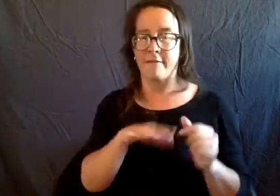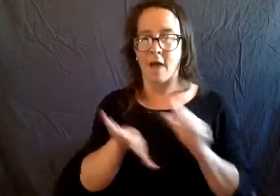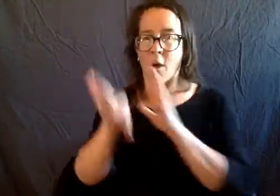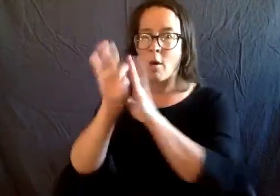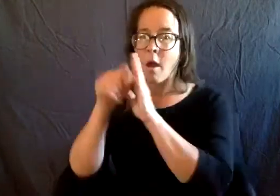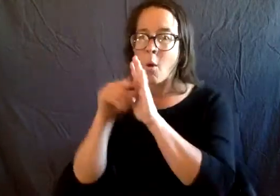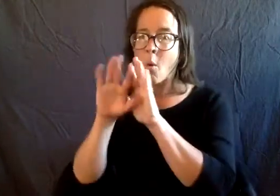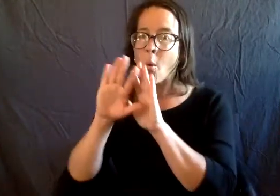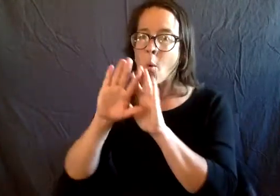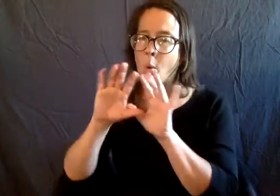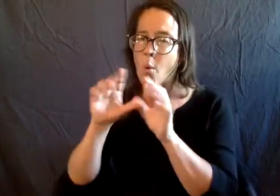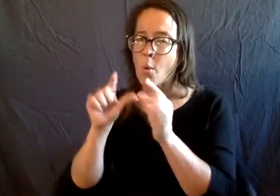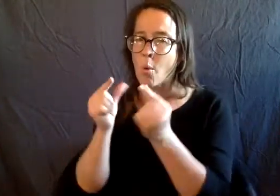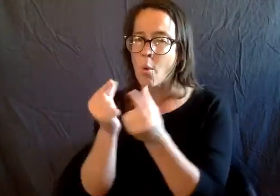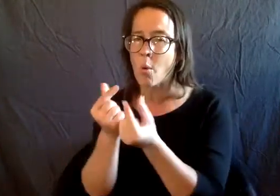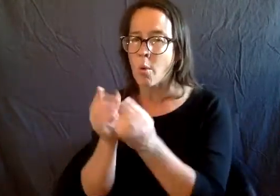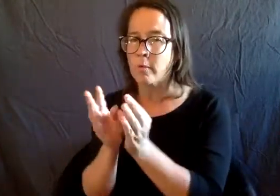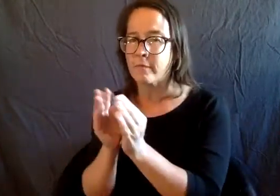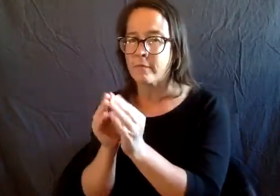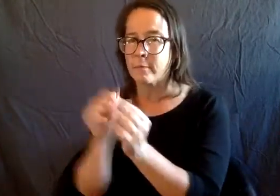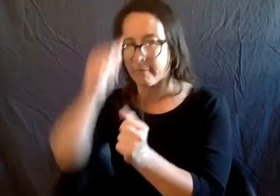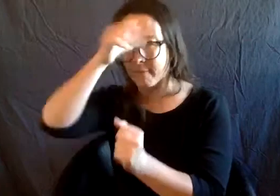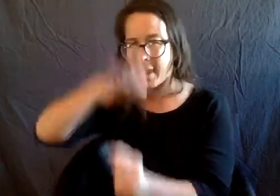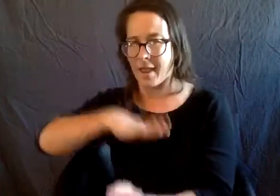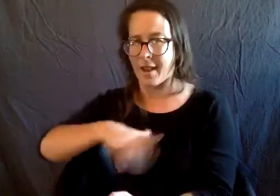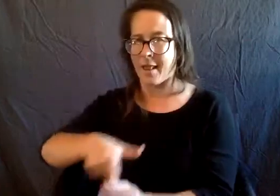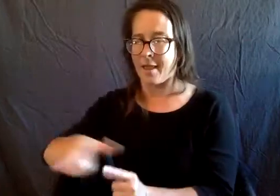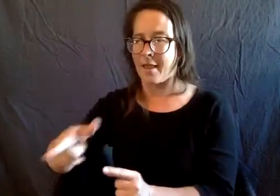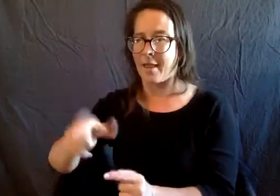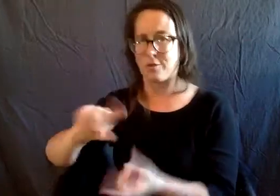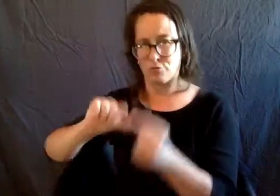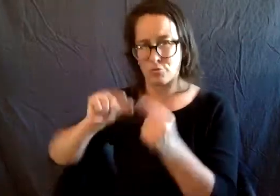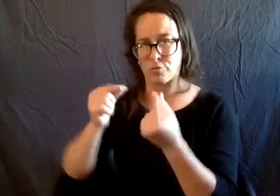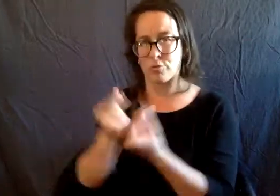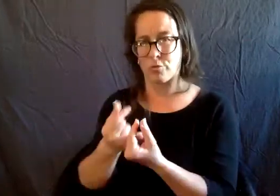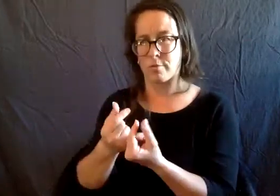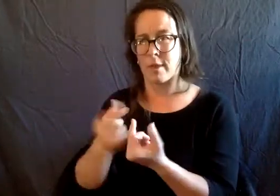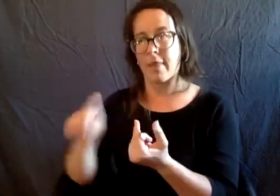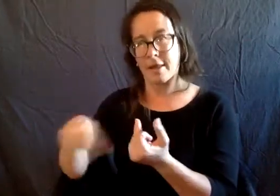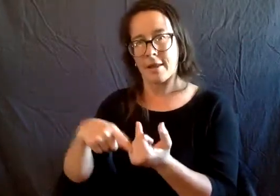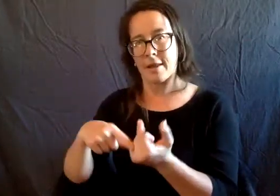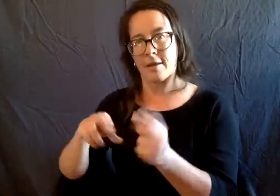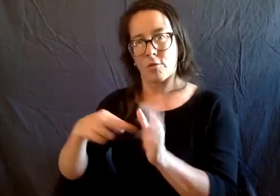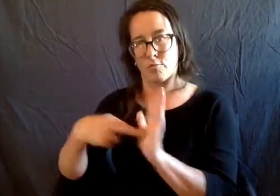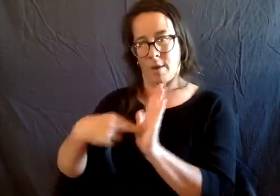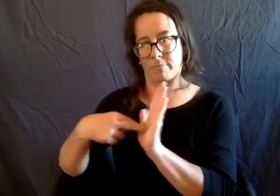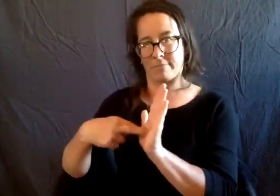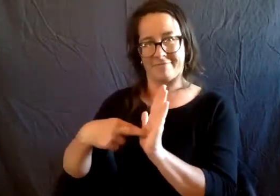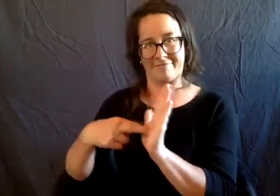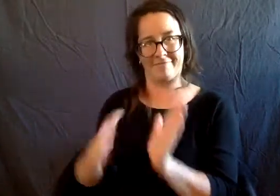men who had what I wanted again. And I found a district there that needed a group rep. So I was a group rep. They needed a district secretary. So I